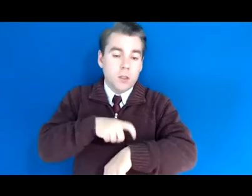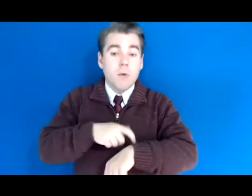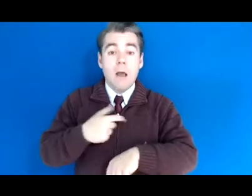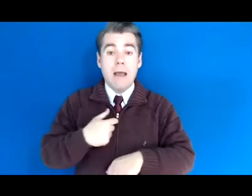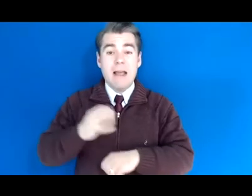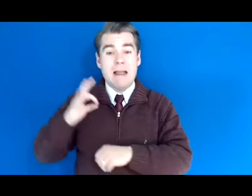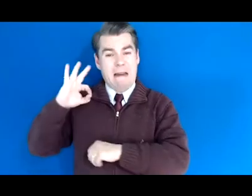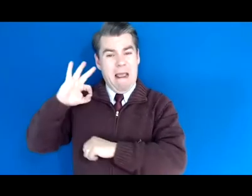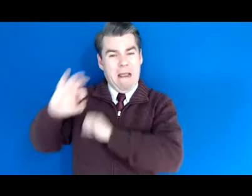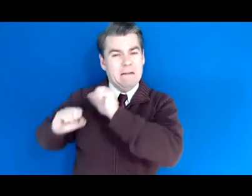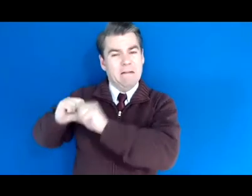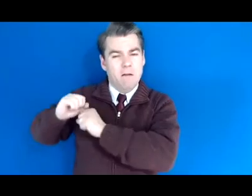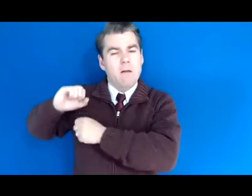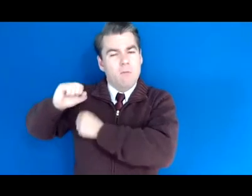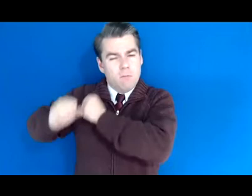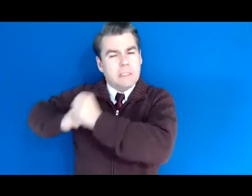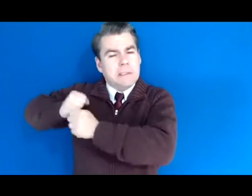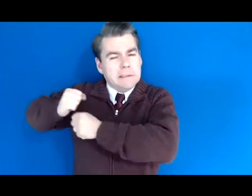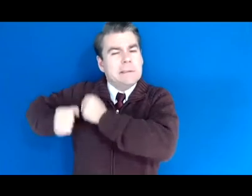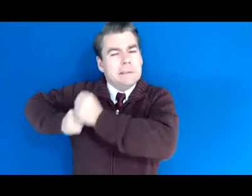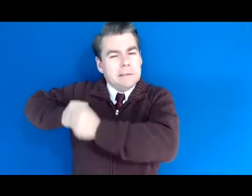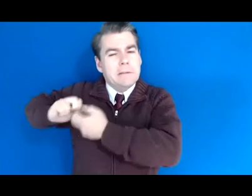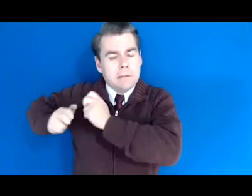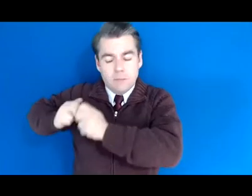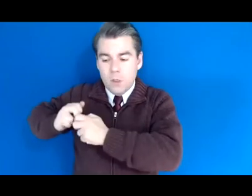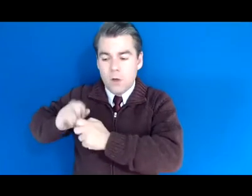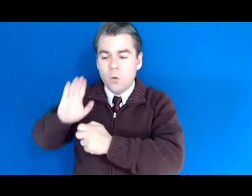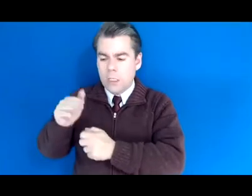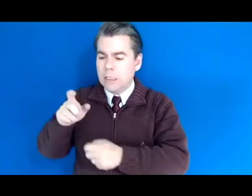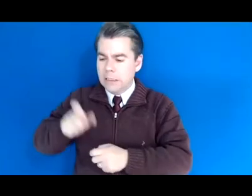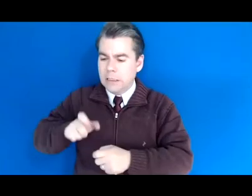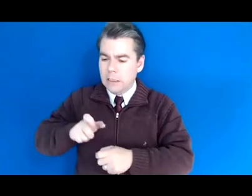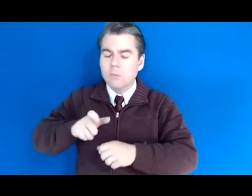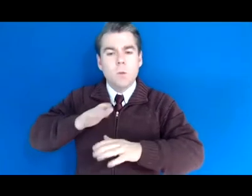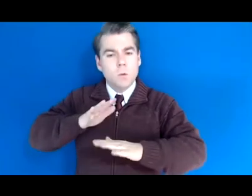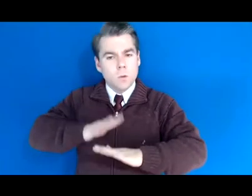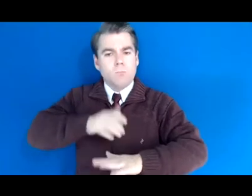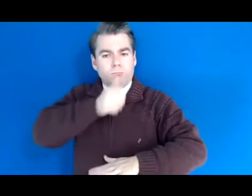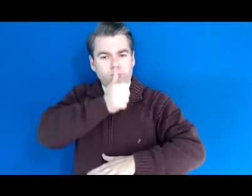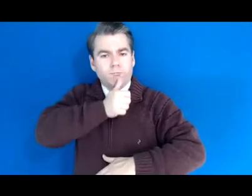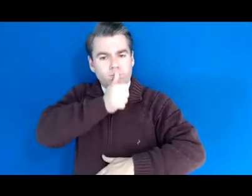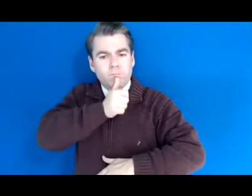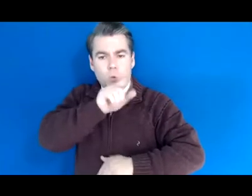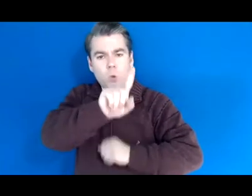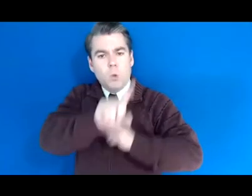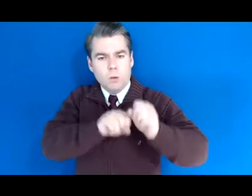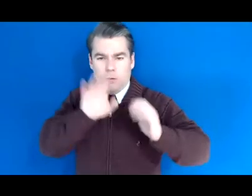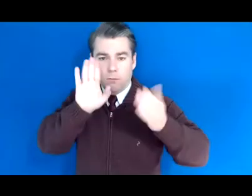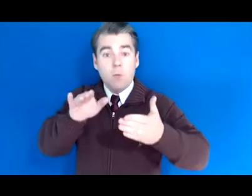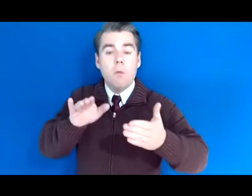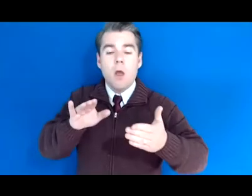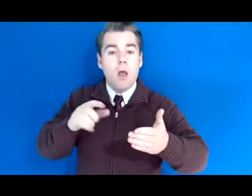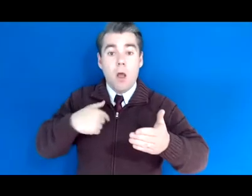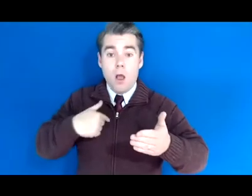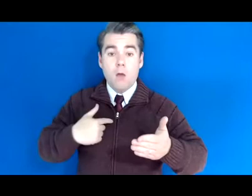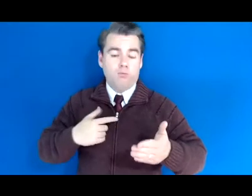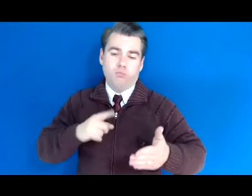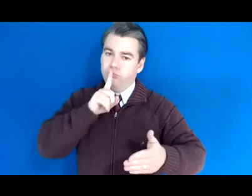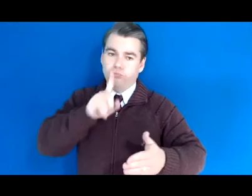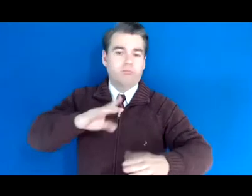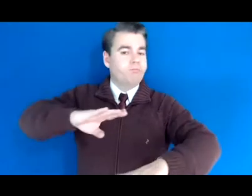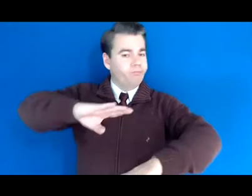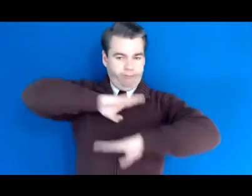my body would need consistency and time with these products. And I haven't been disappointed.